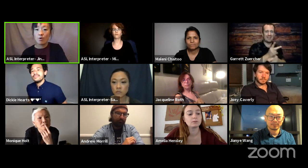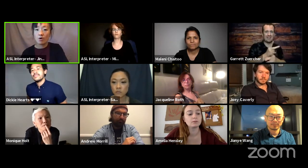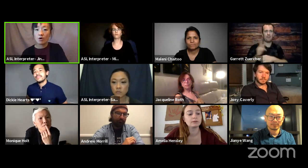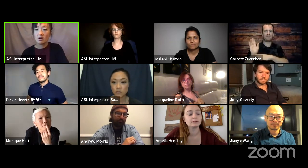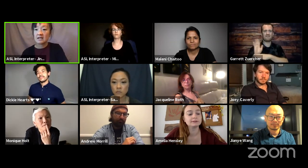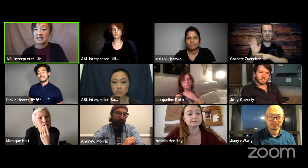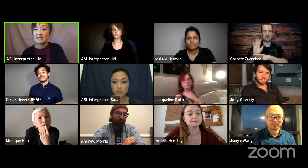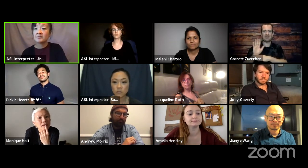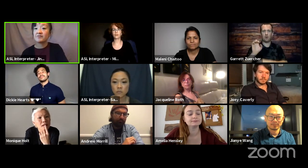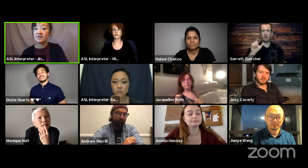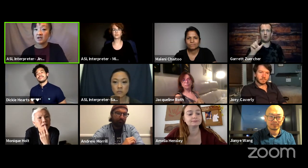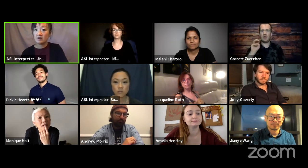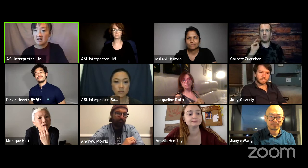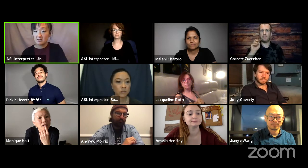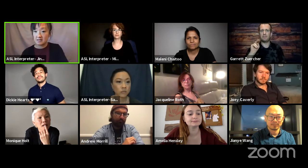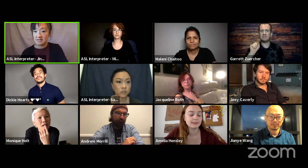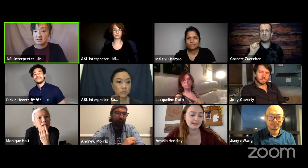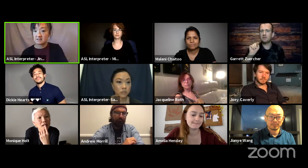or keep the video element,